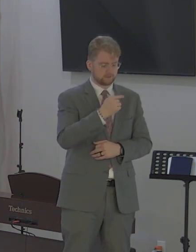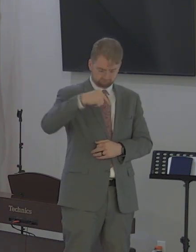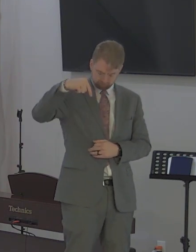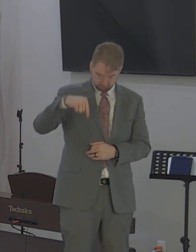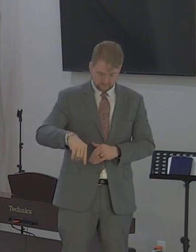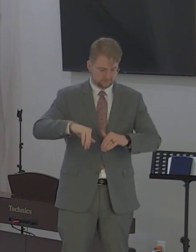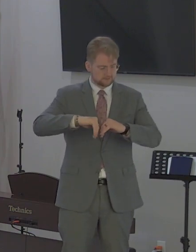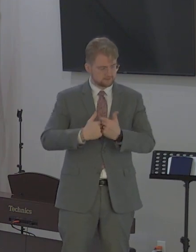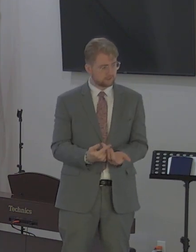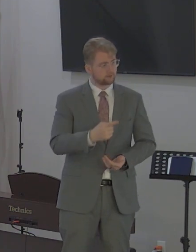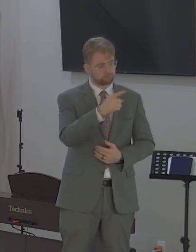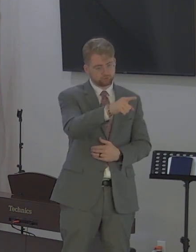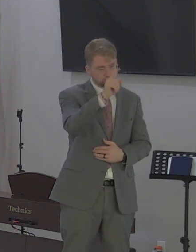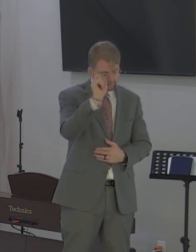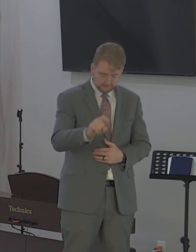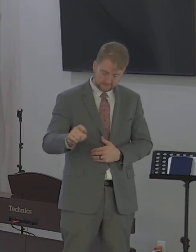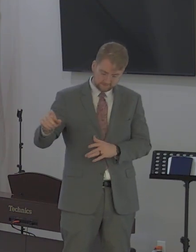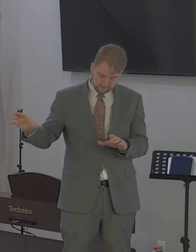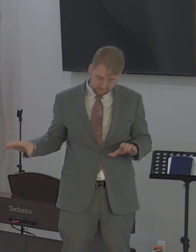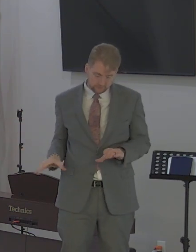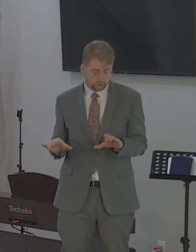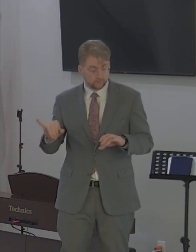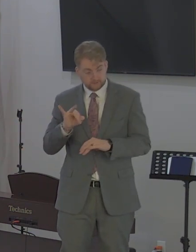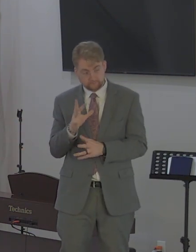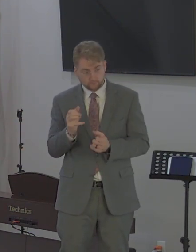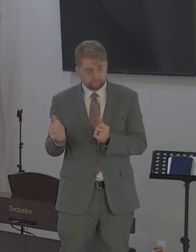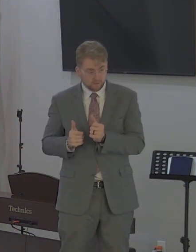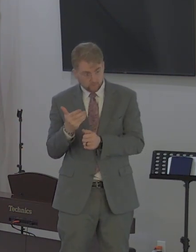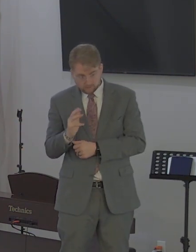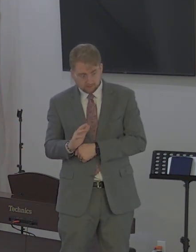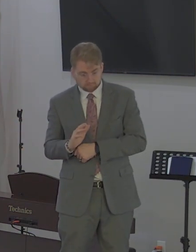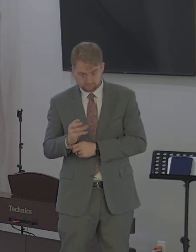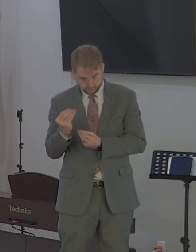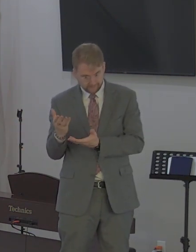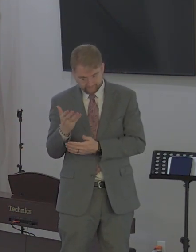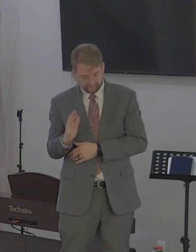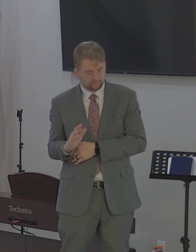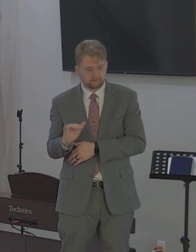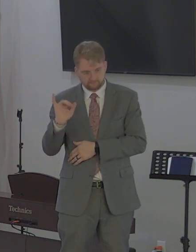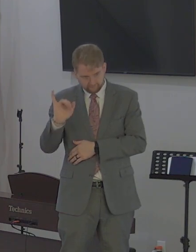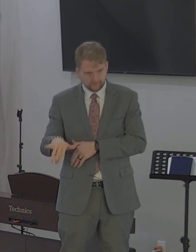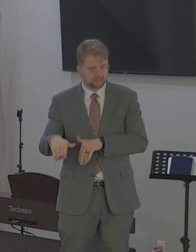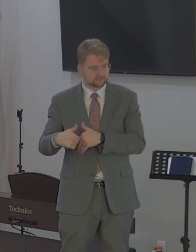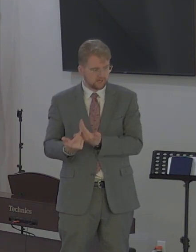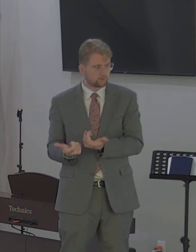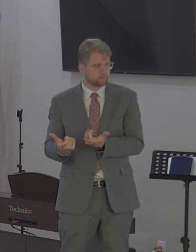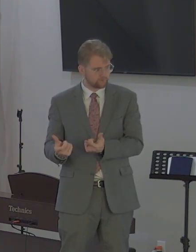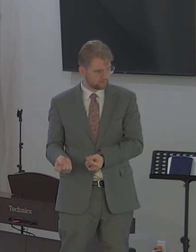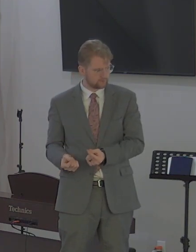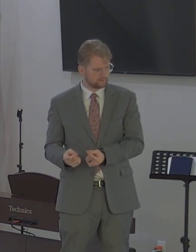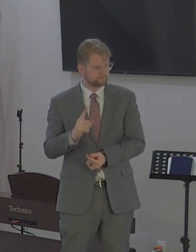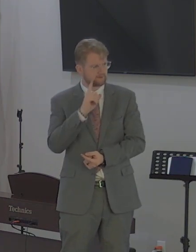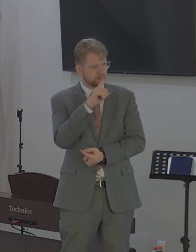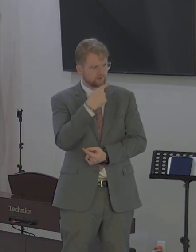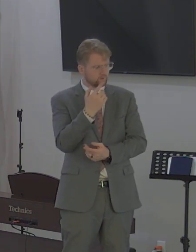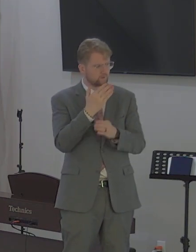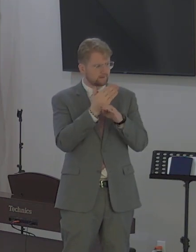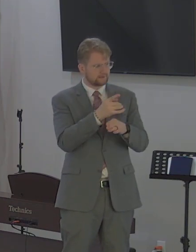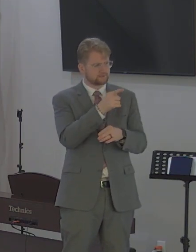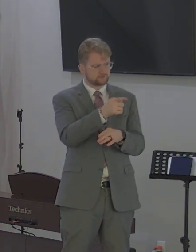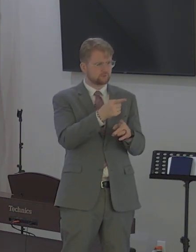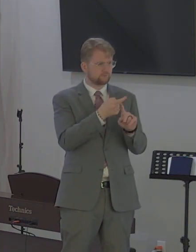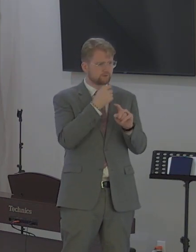must, will, do it if you're going to follow and be in obedience. Again, who doth hinder you from obeying the